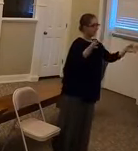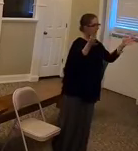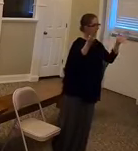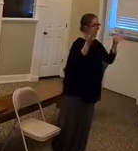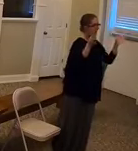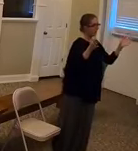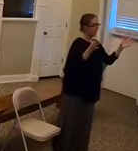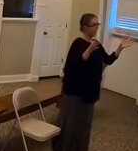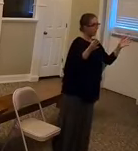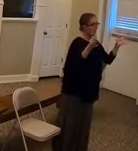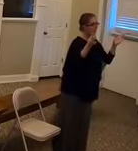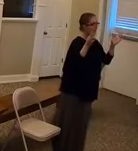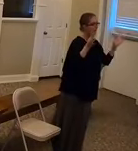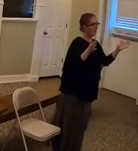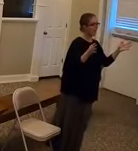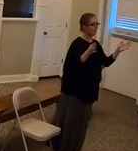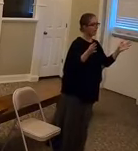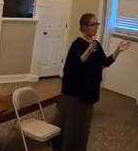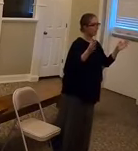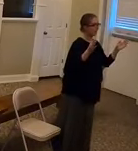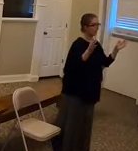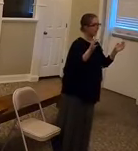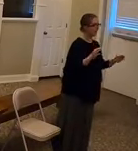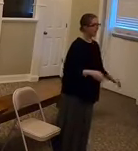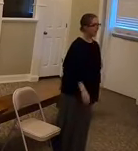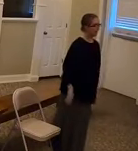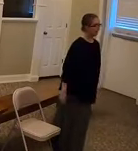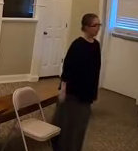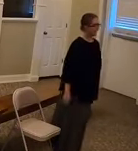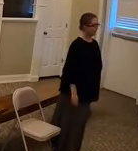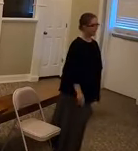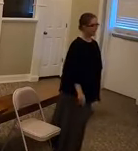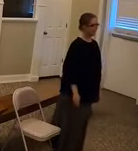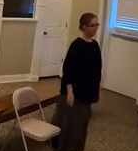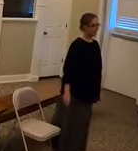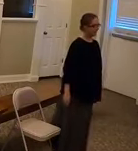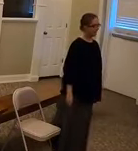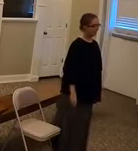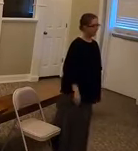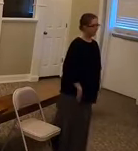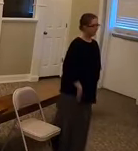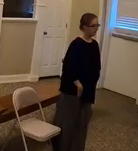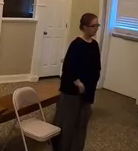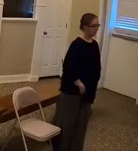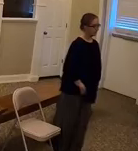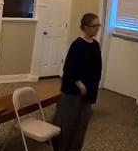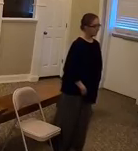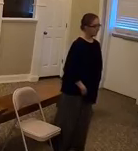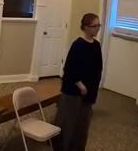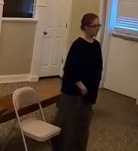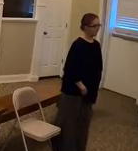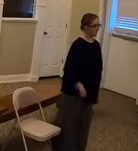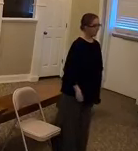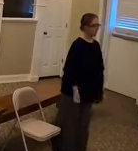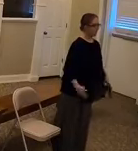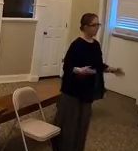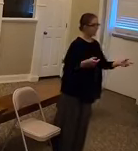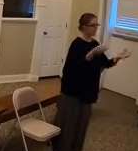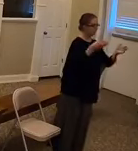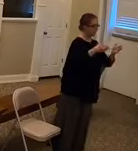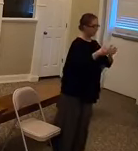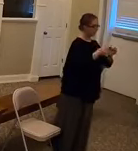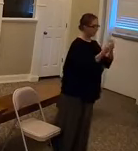I love you, O Lord. I magnify the name of Jesus. Hallelujah. Lord, we come against